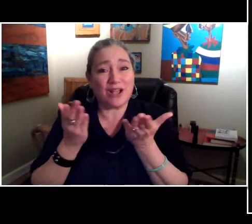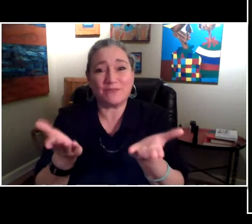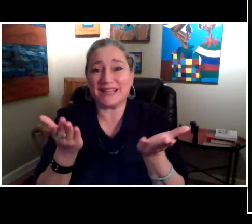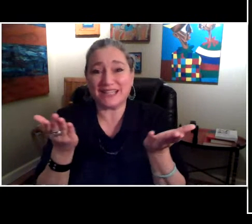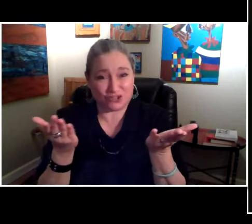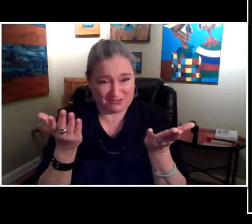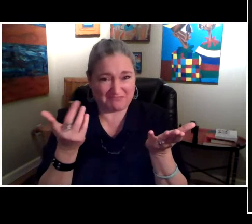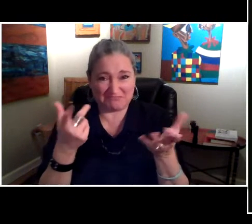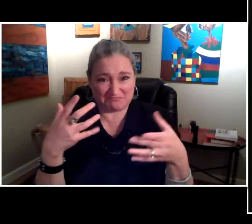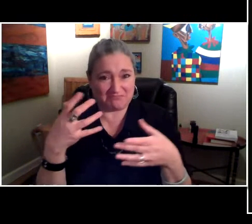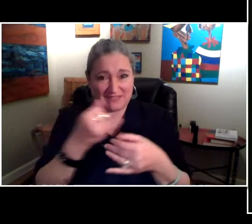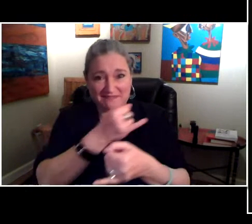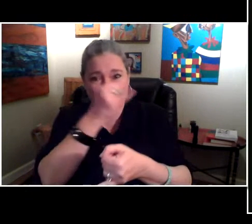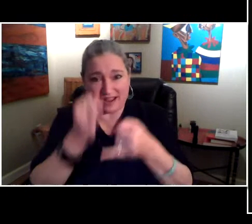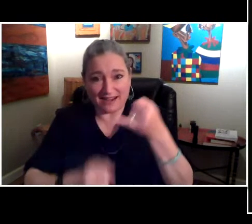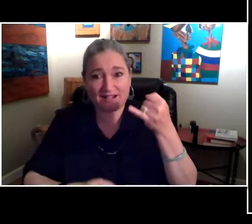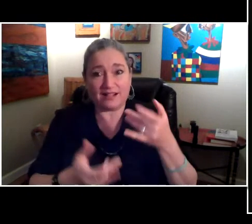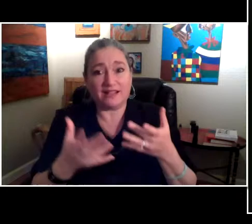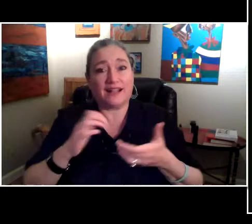slide.